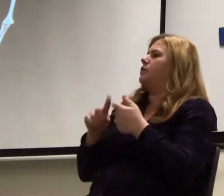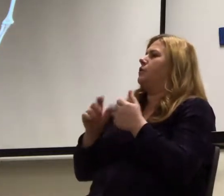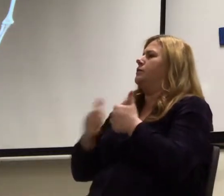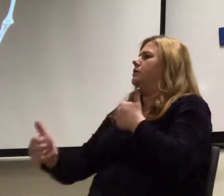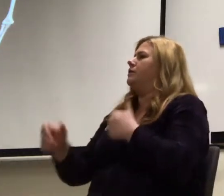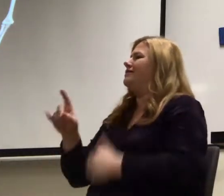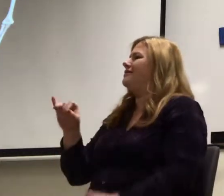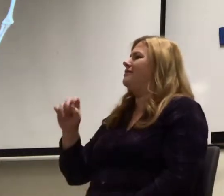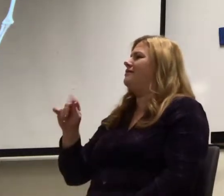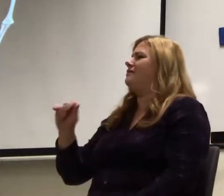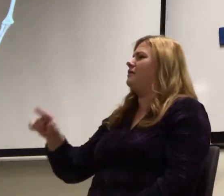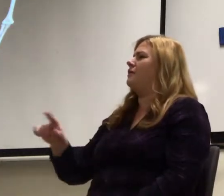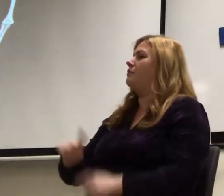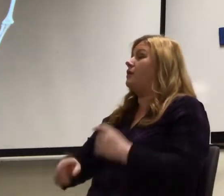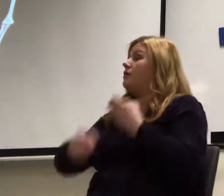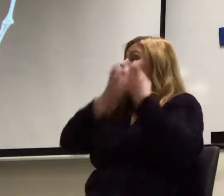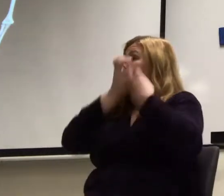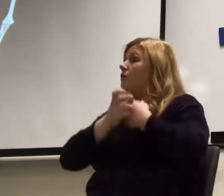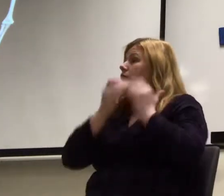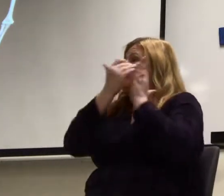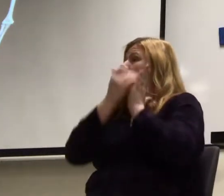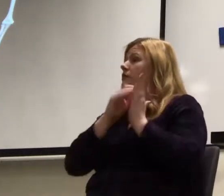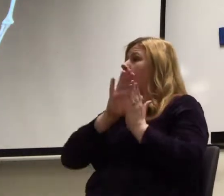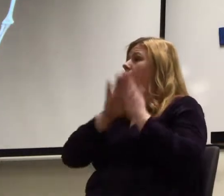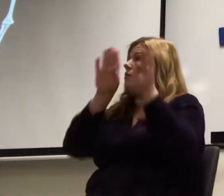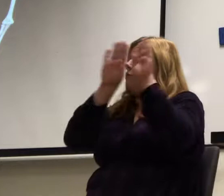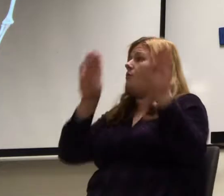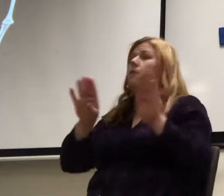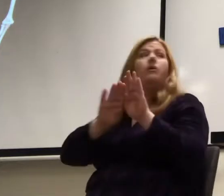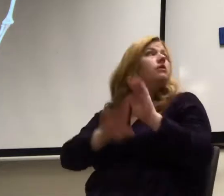list all the bones on the board.